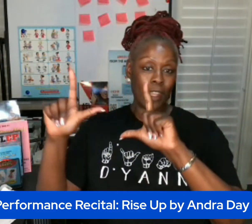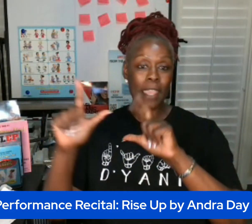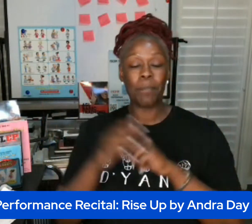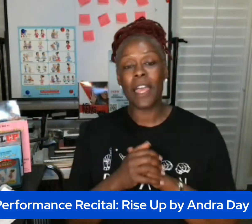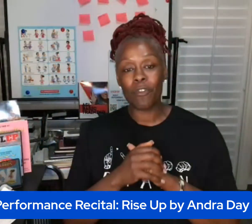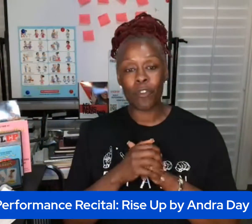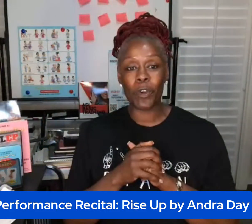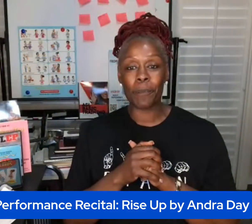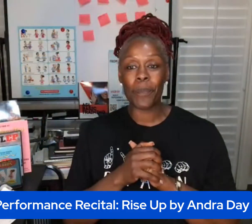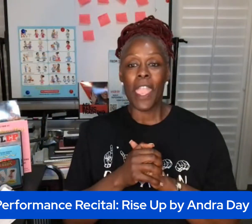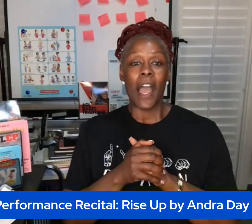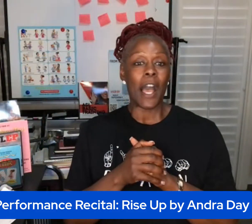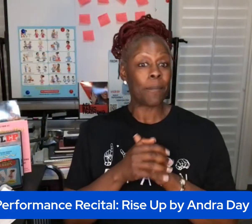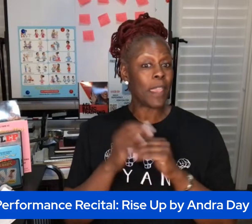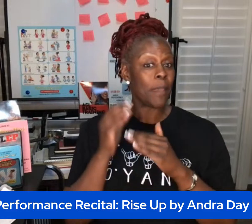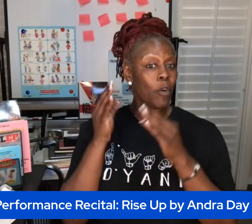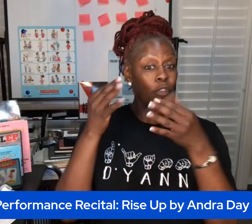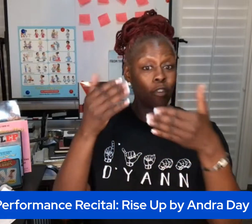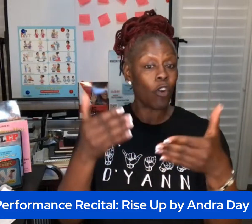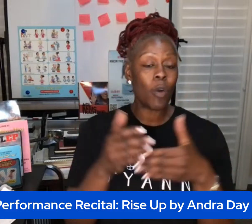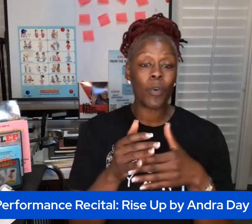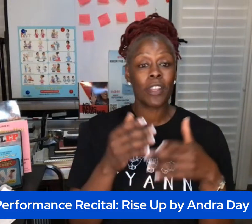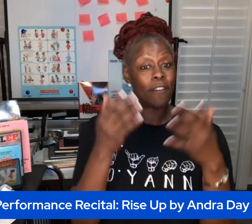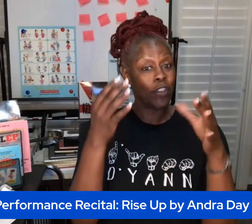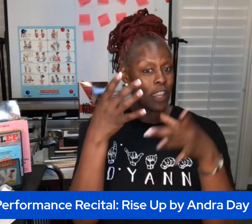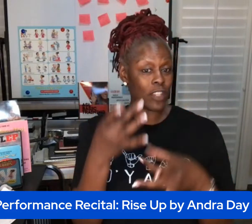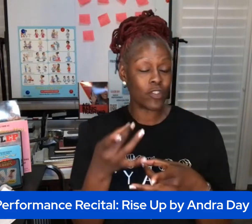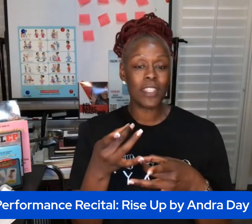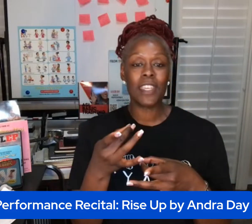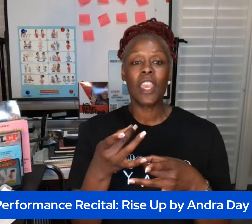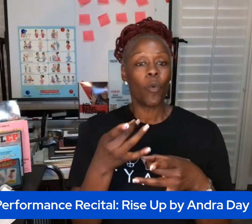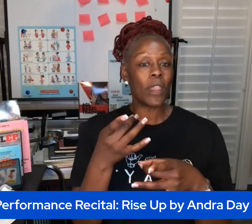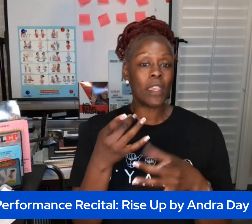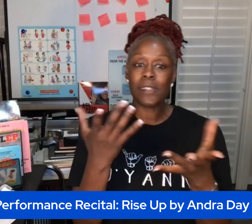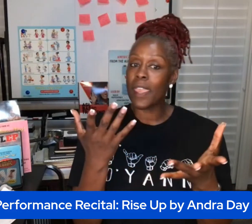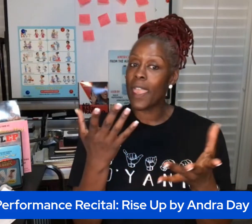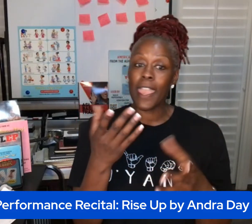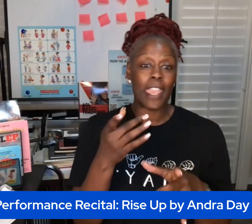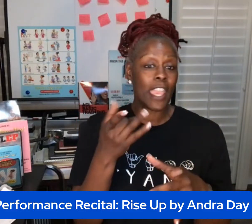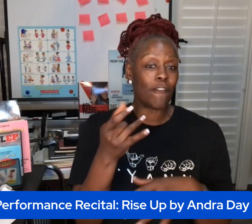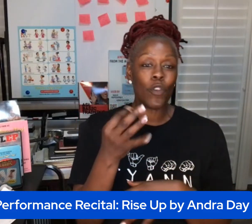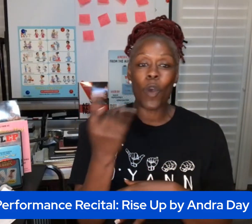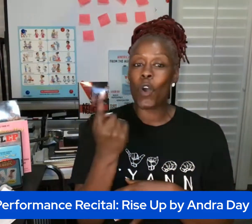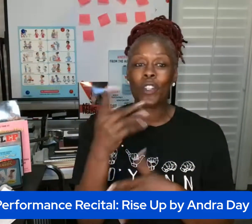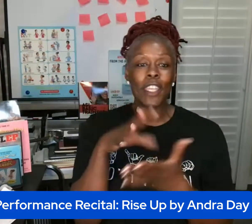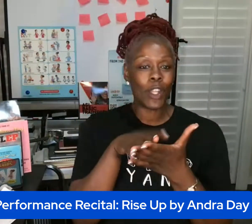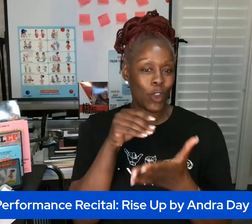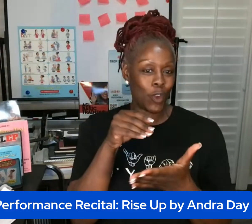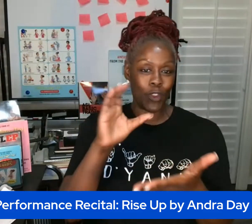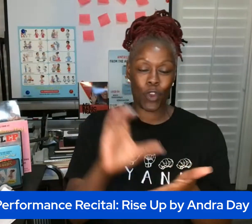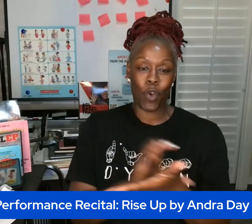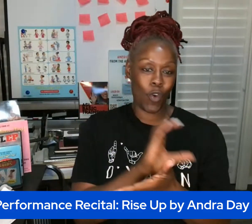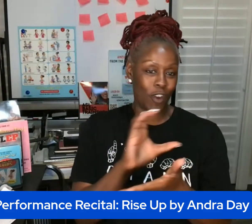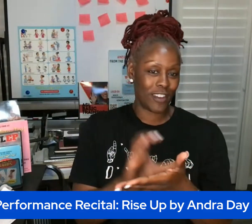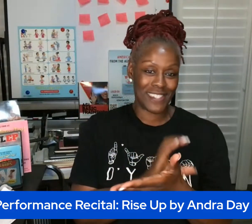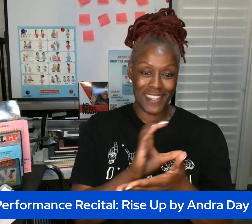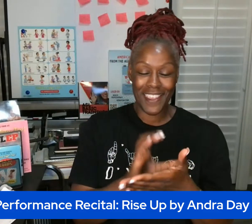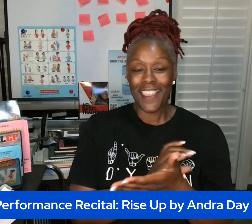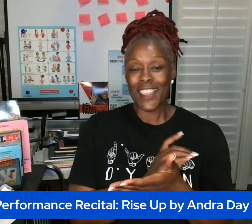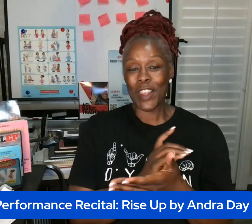online platform. And moving forward, if you're interested, we say, hey, if you only learn the chorus,